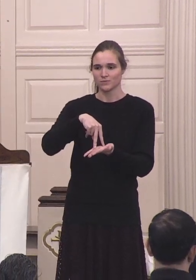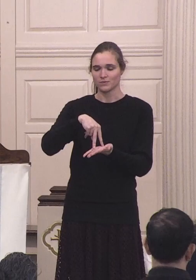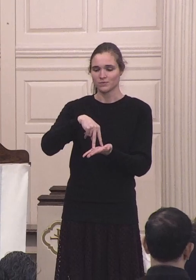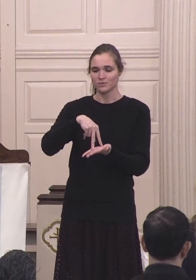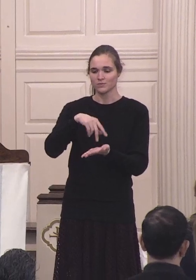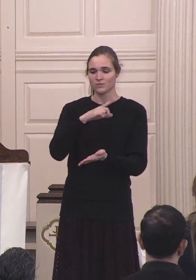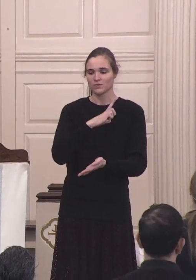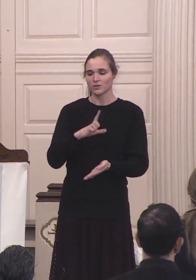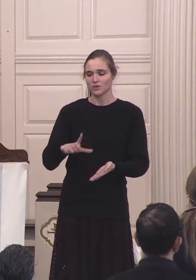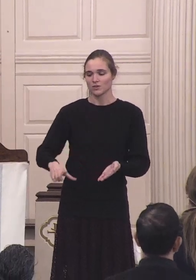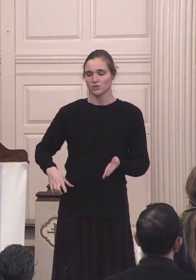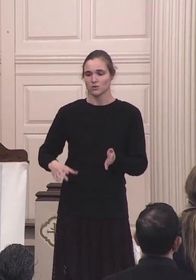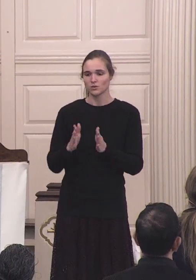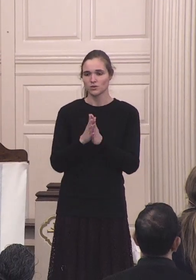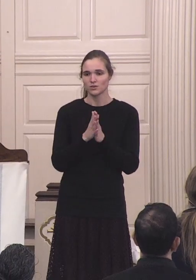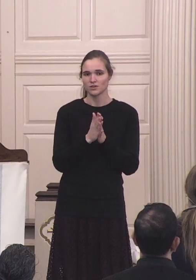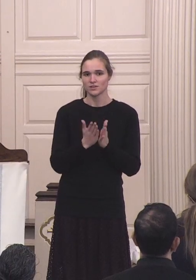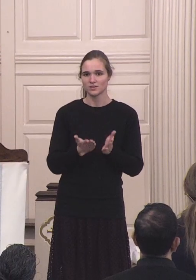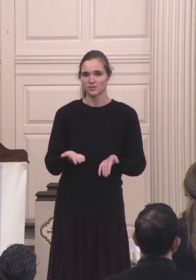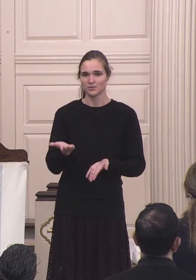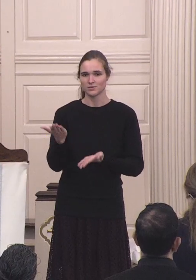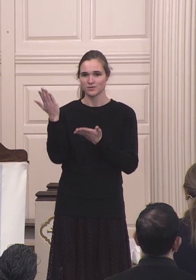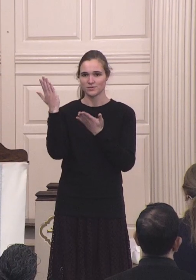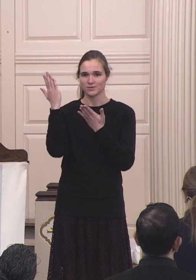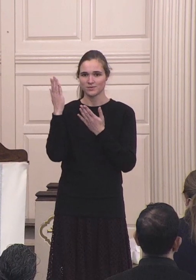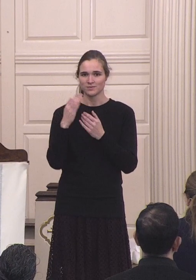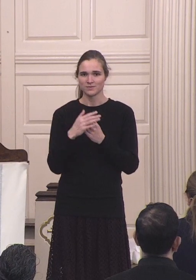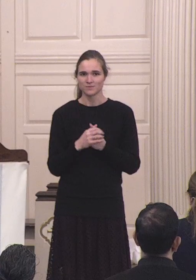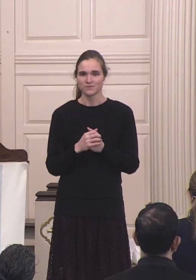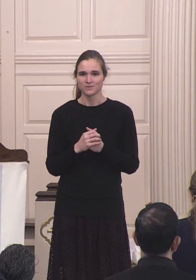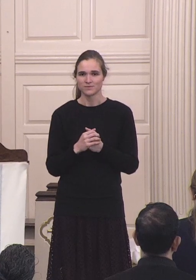We pray to the Lord.